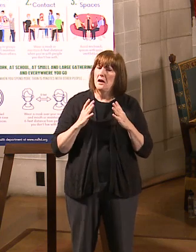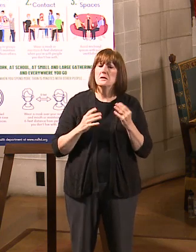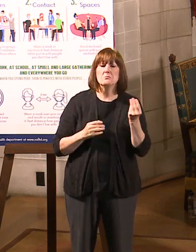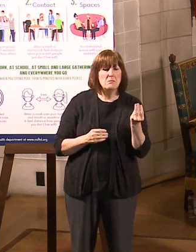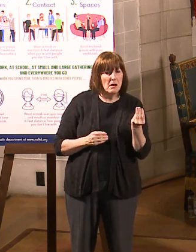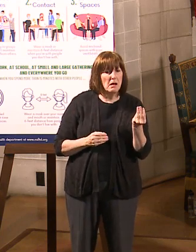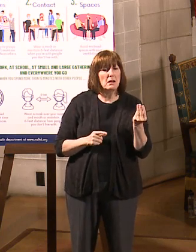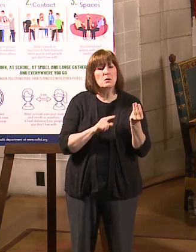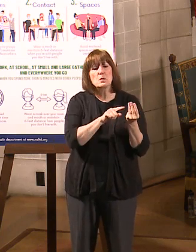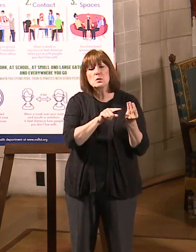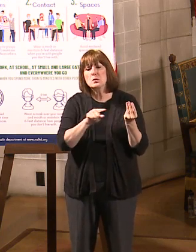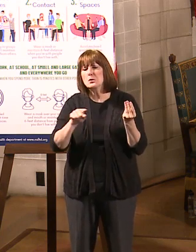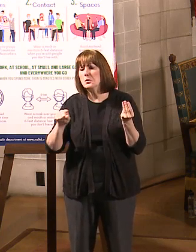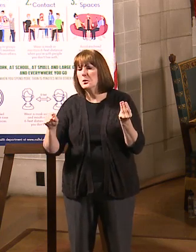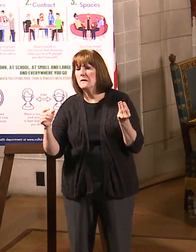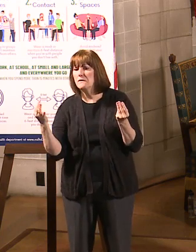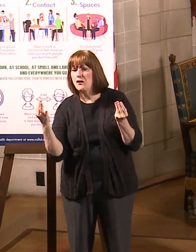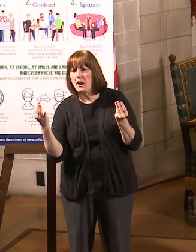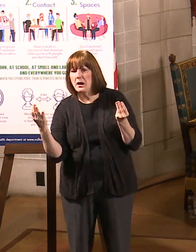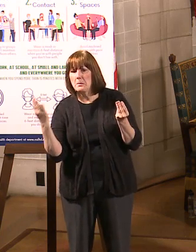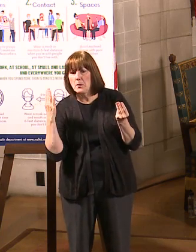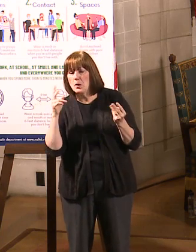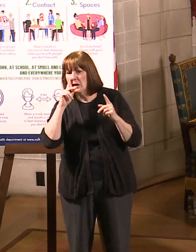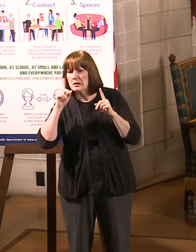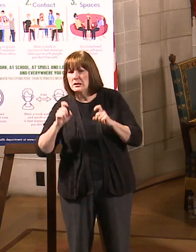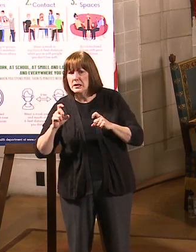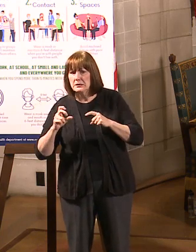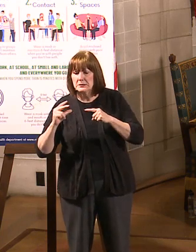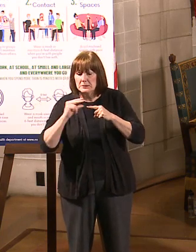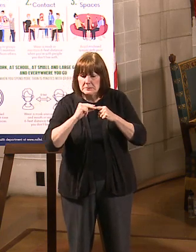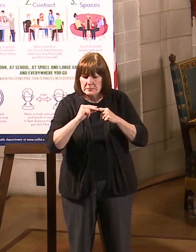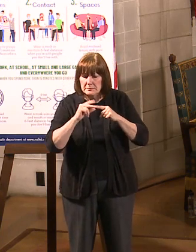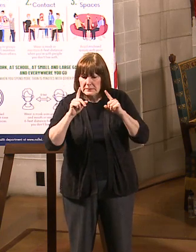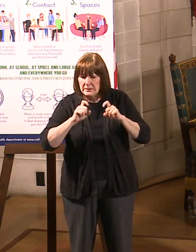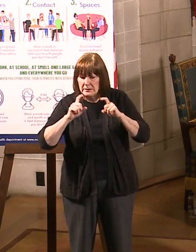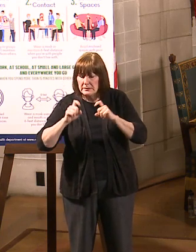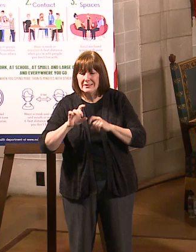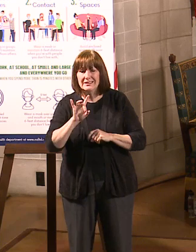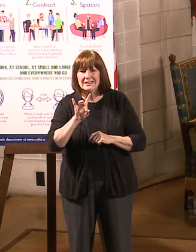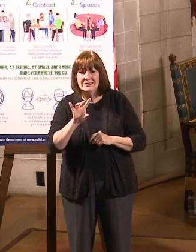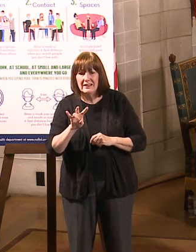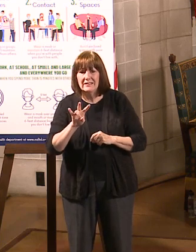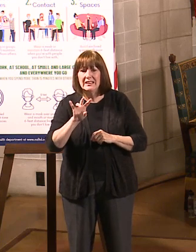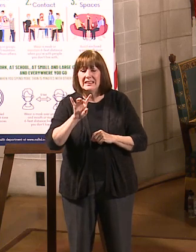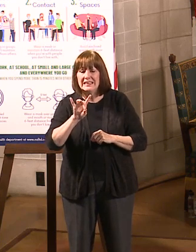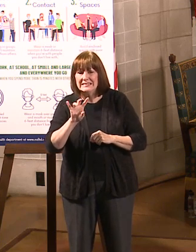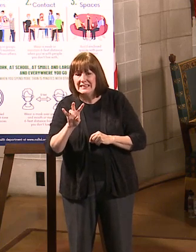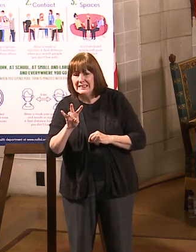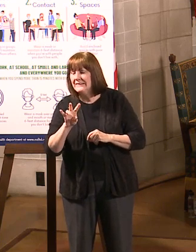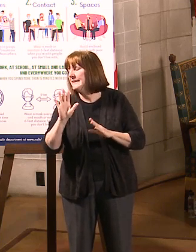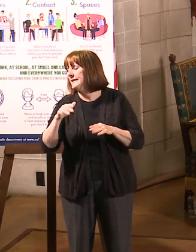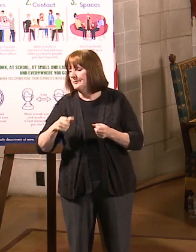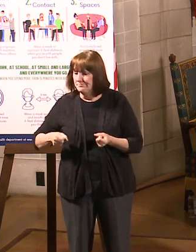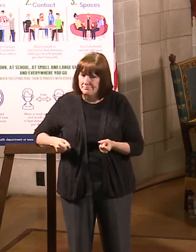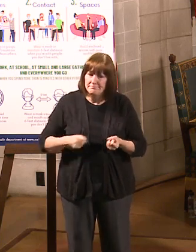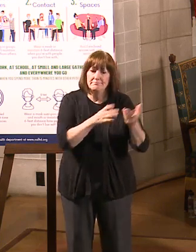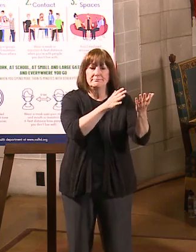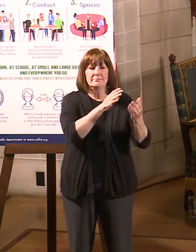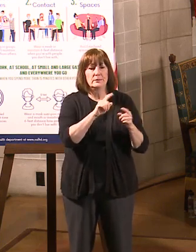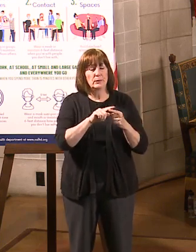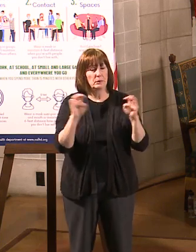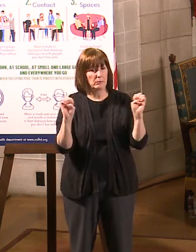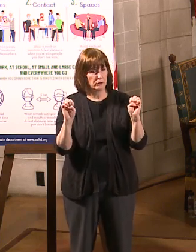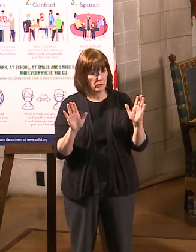Monday till Friday morning. Friday morning I tested 3 times, and it was about 87, and so we went into the ER. My wife took me